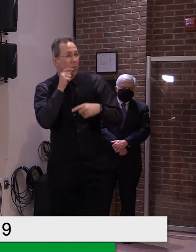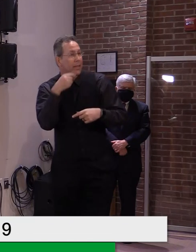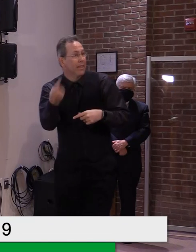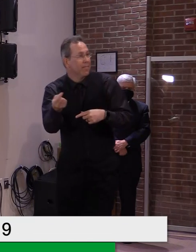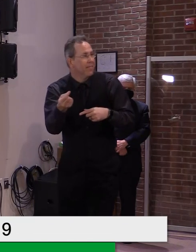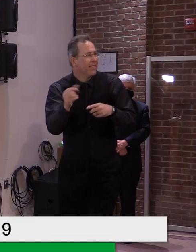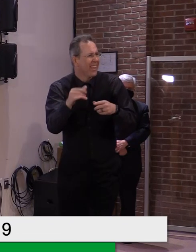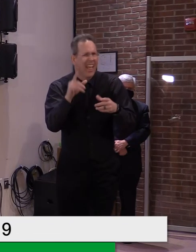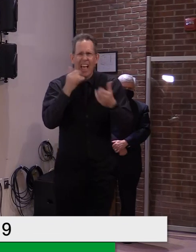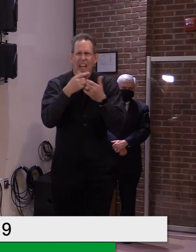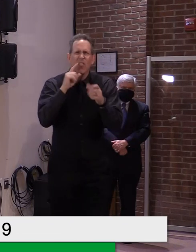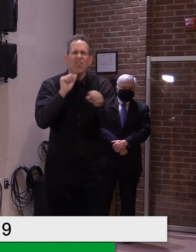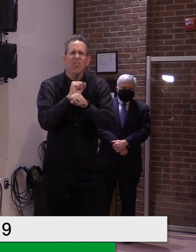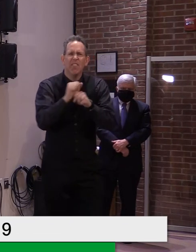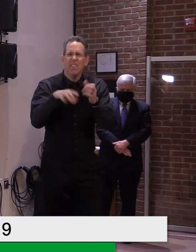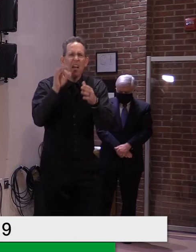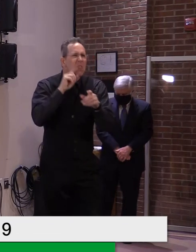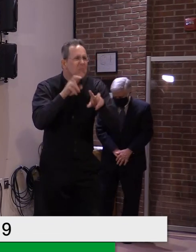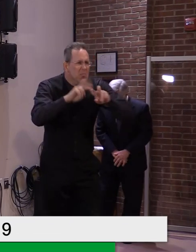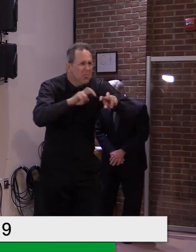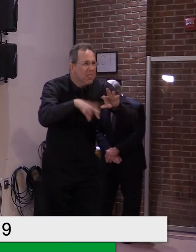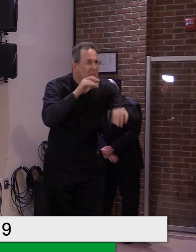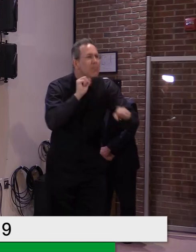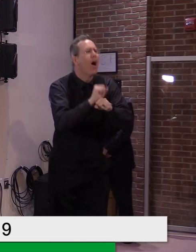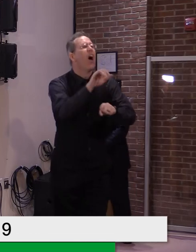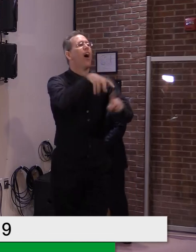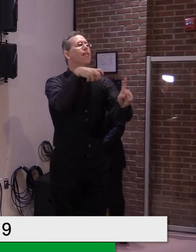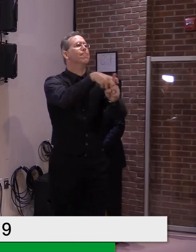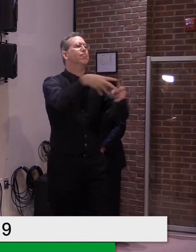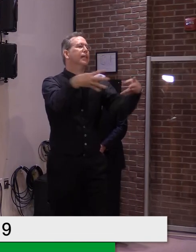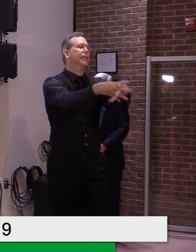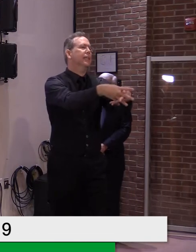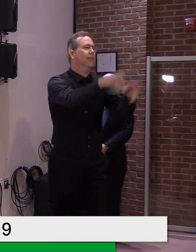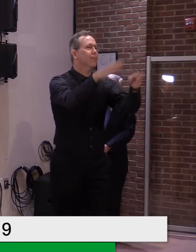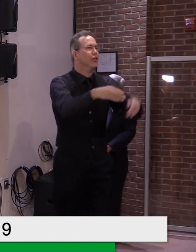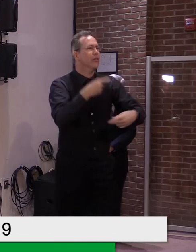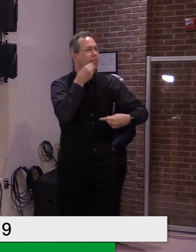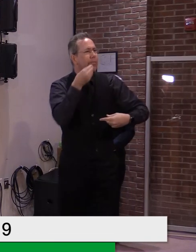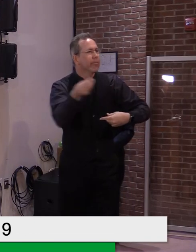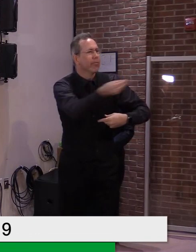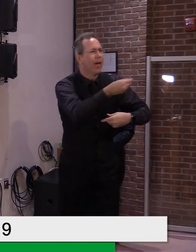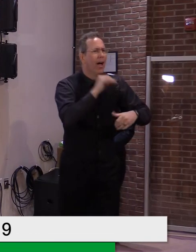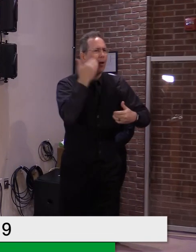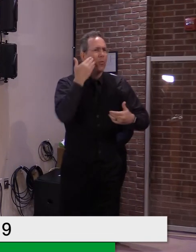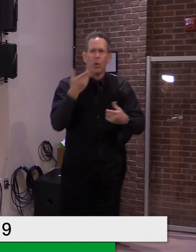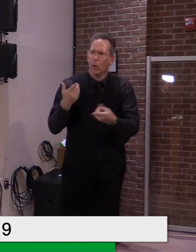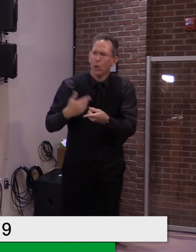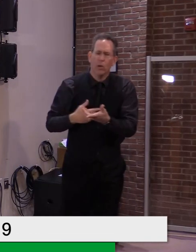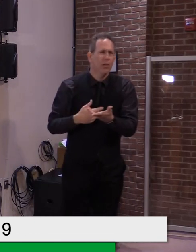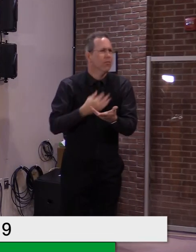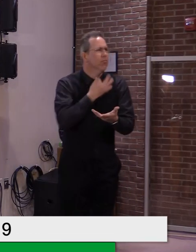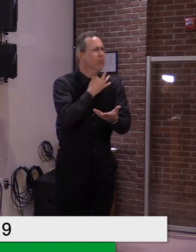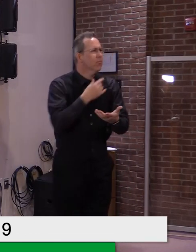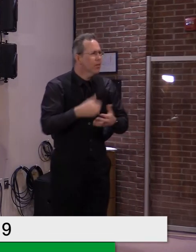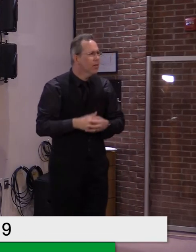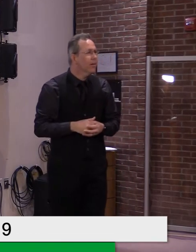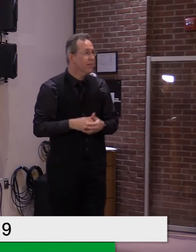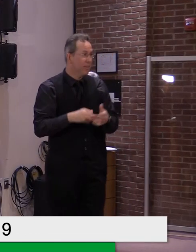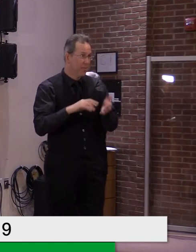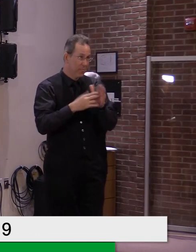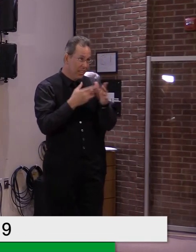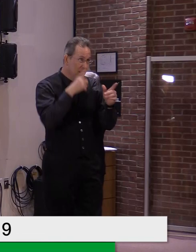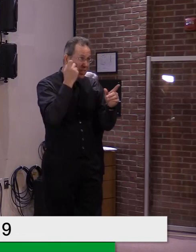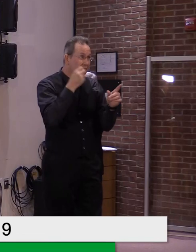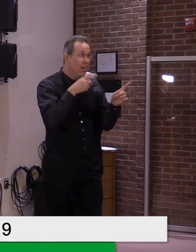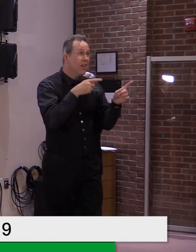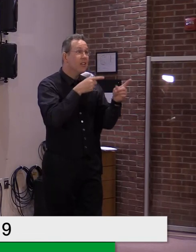clarification on, particularly with, you know, the potential for kind of retribution or consequences for the